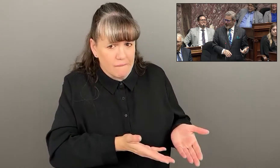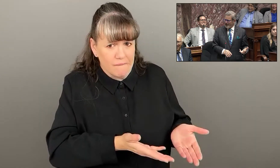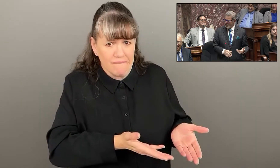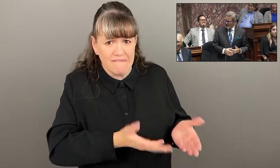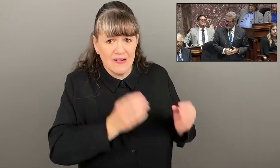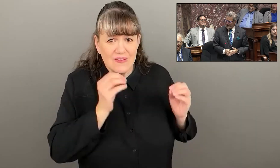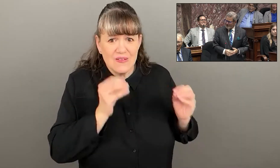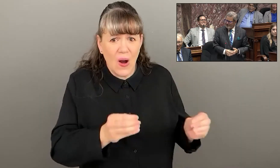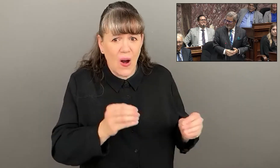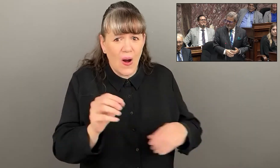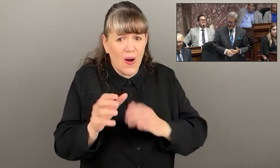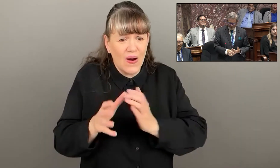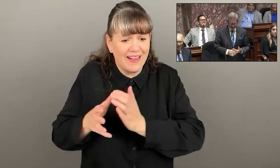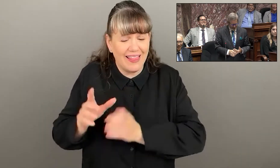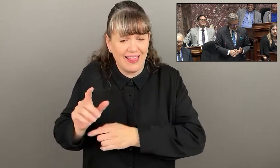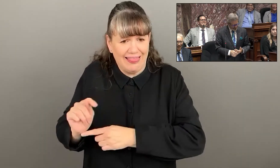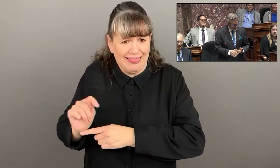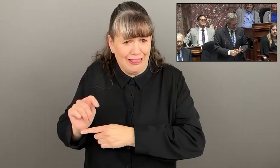Surrounded by kittens.